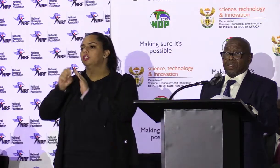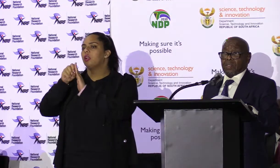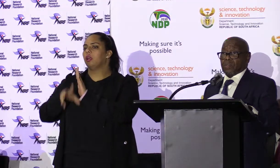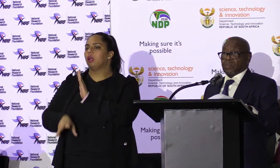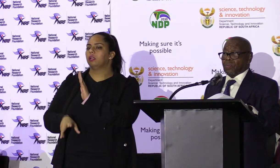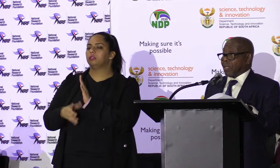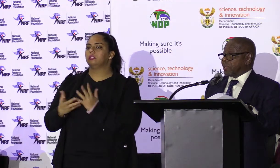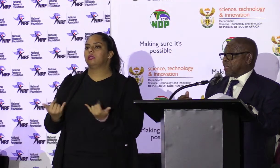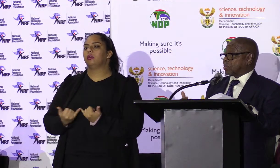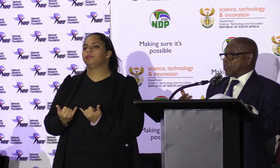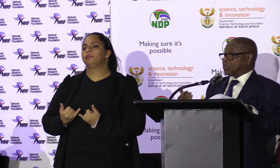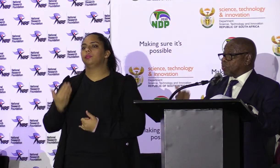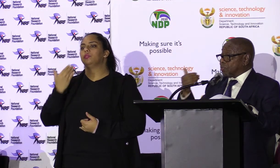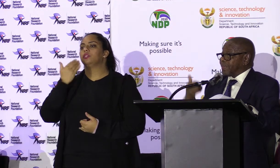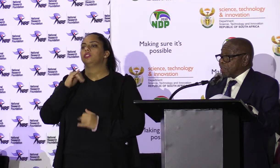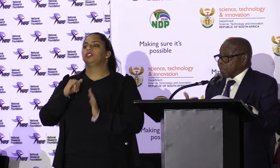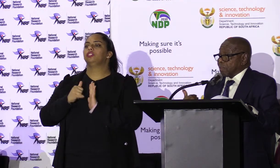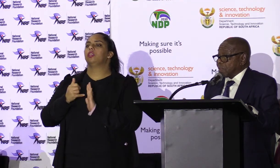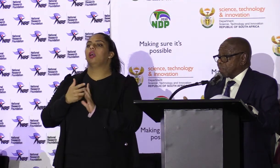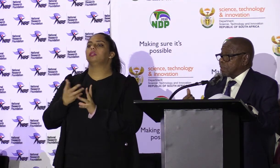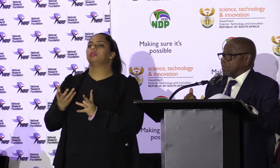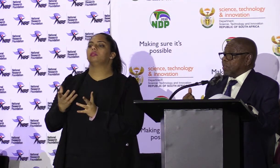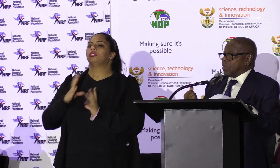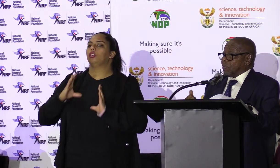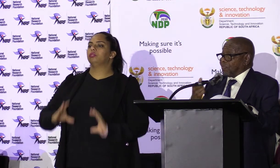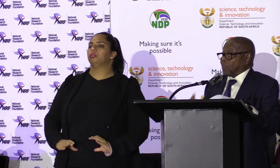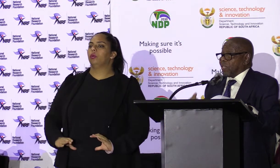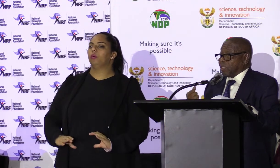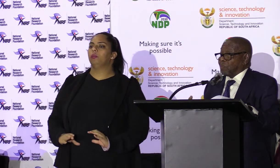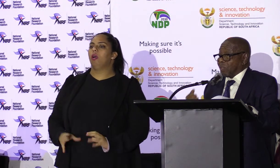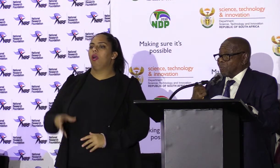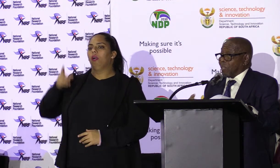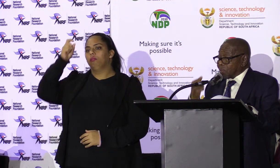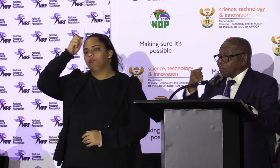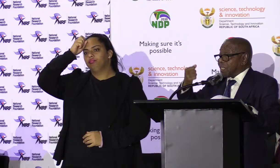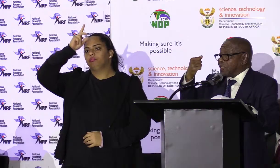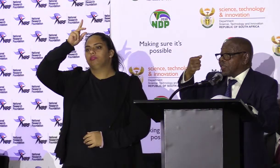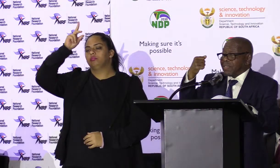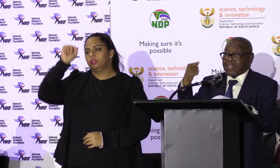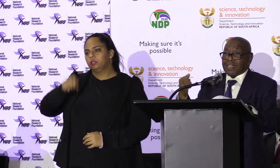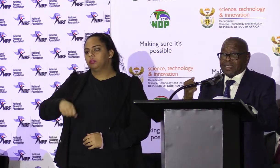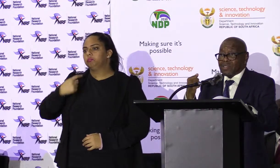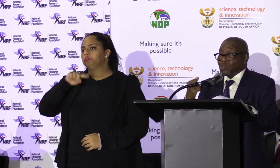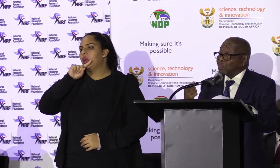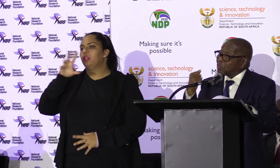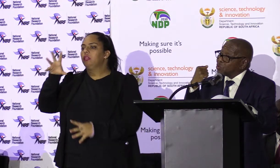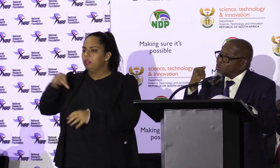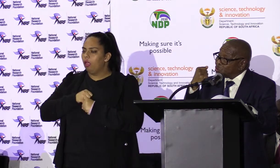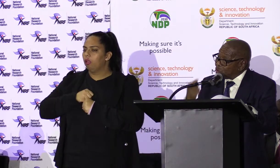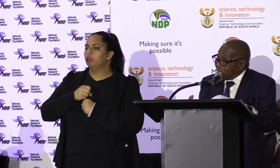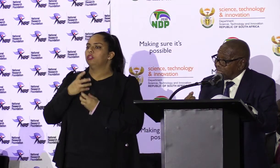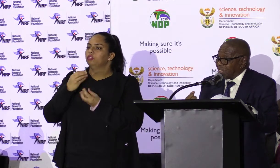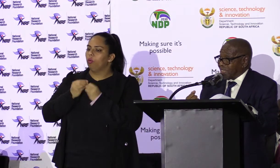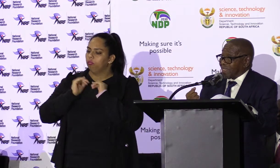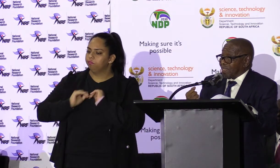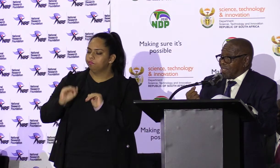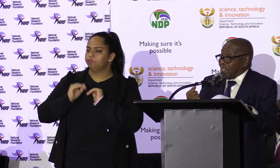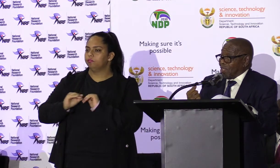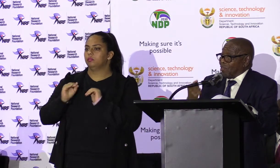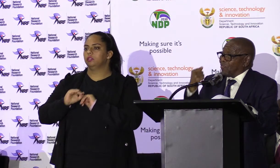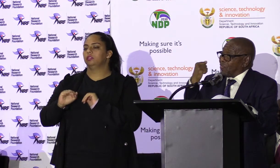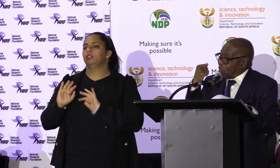learners who are just consumers of knowledge, but we want to turn these learners into